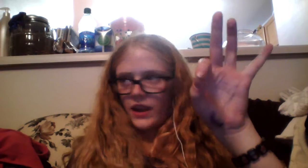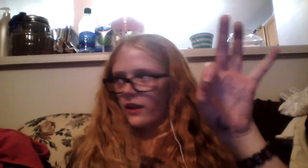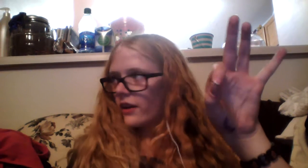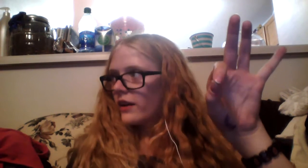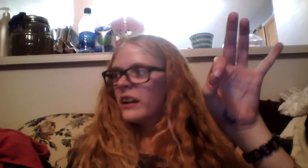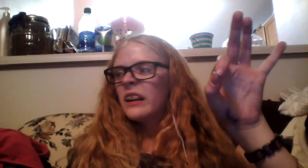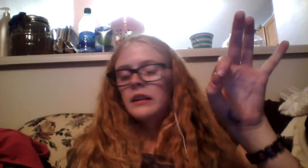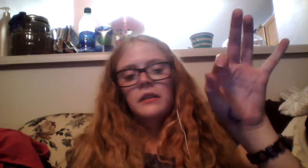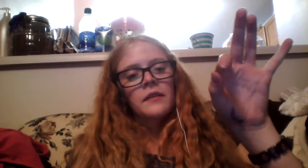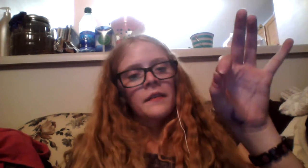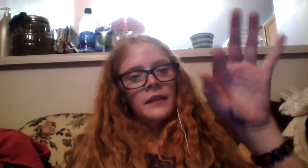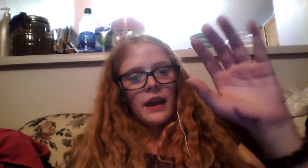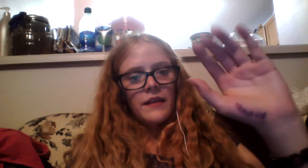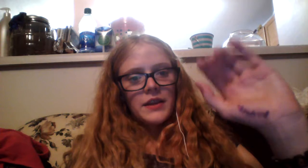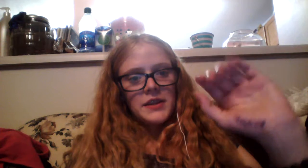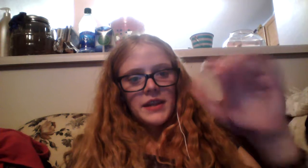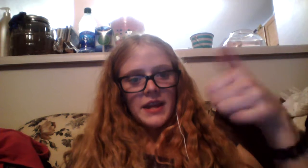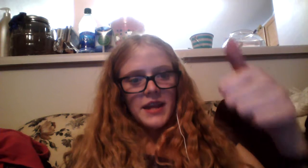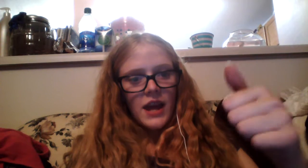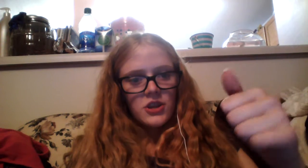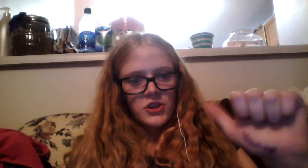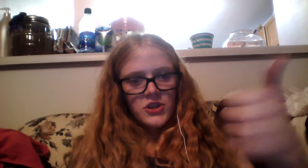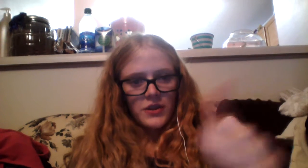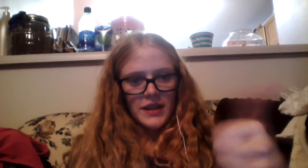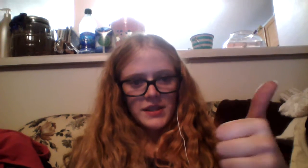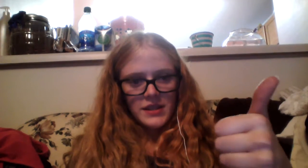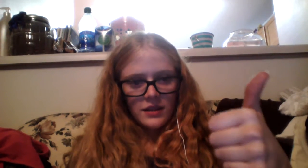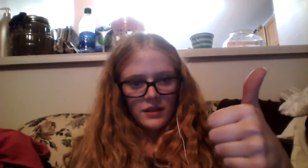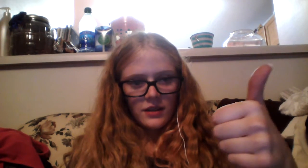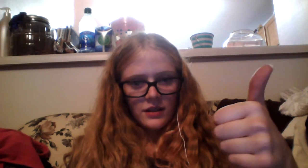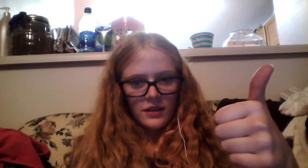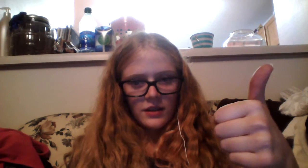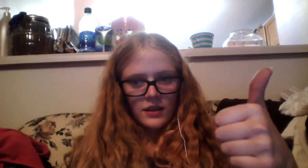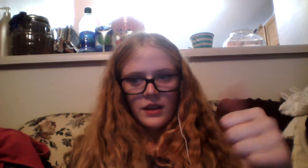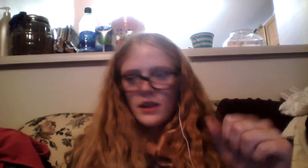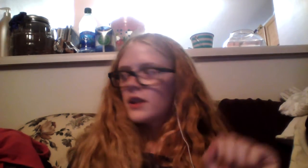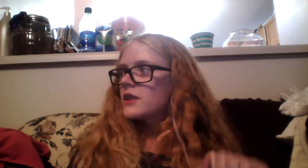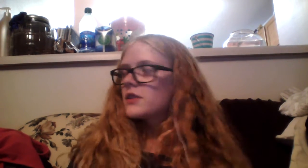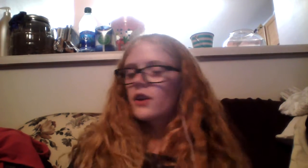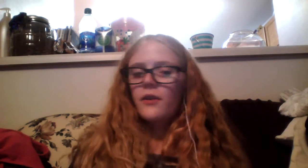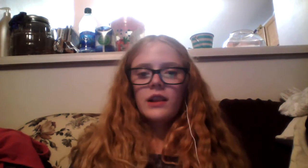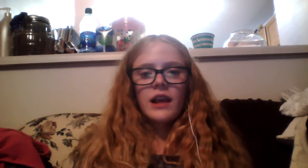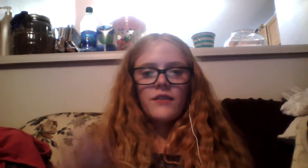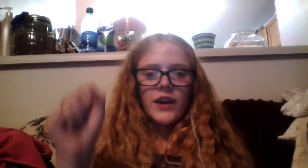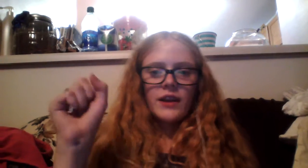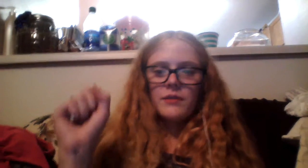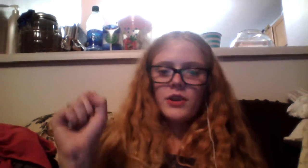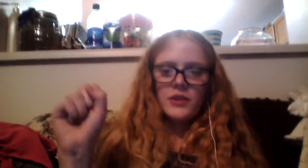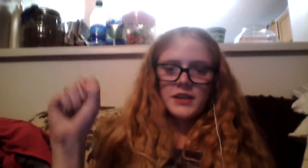finger, and then to say 10, you just do this. So 11, I'm going to do this